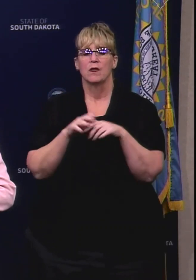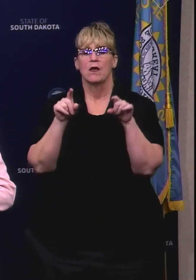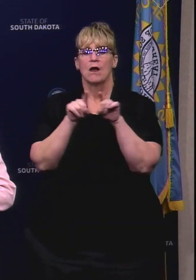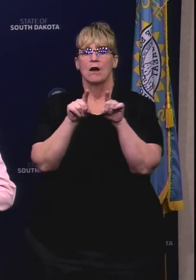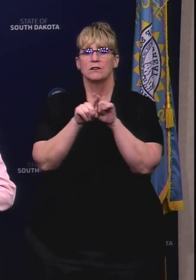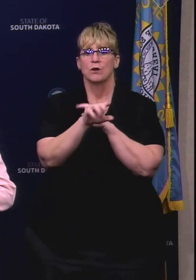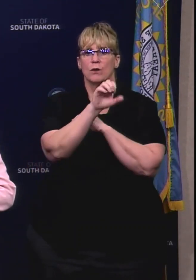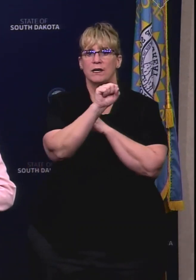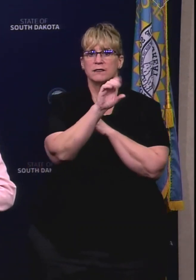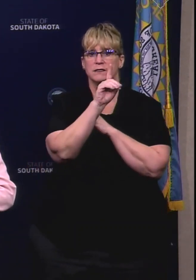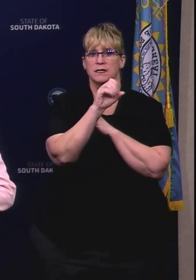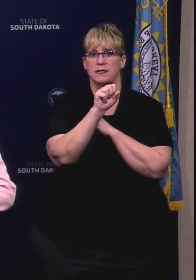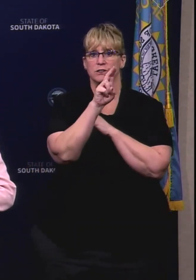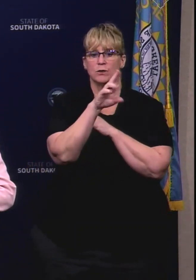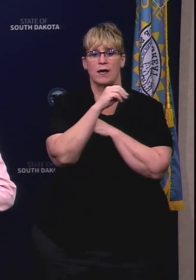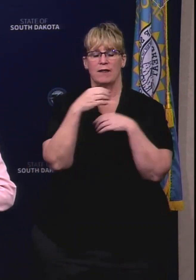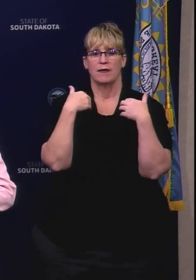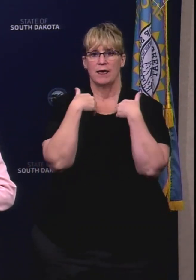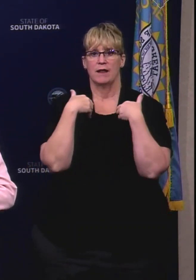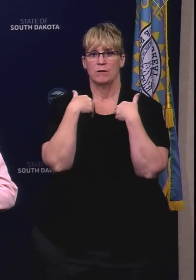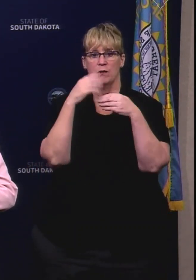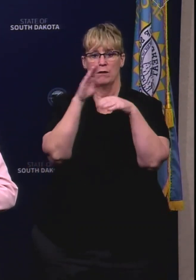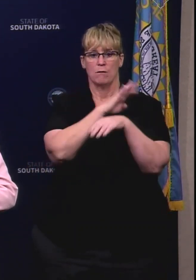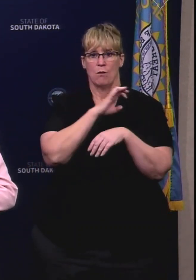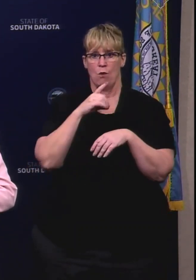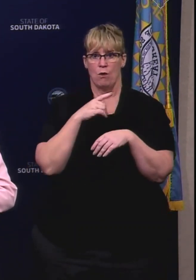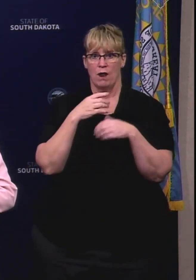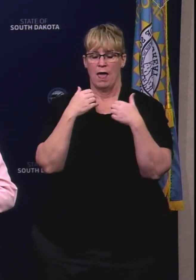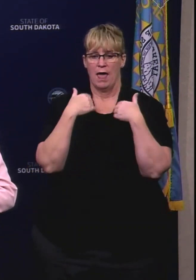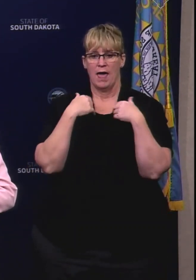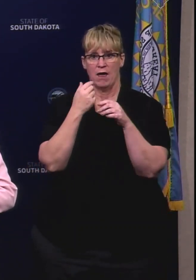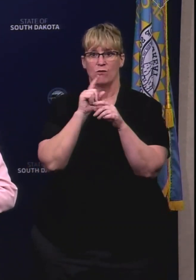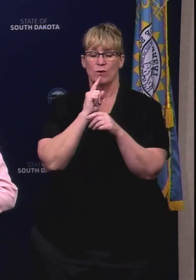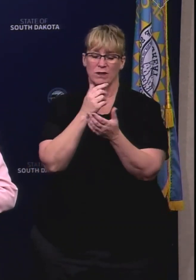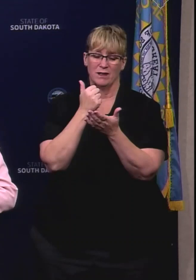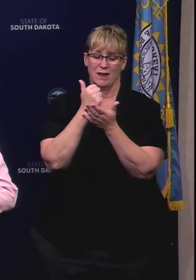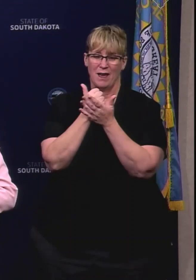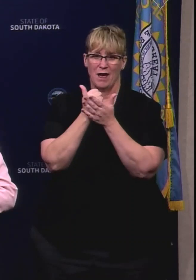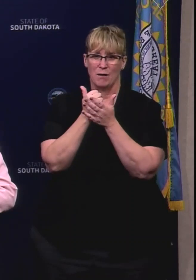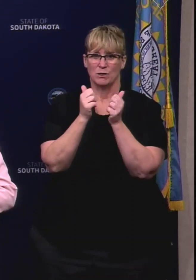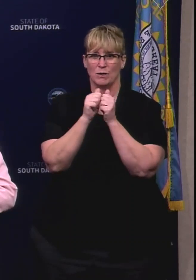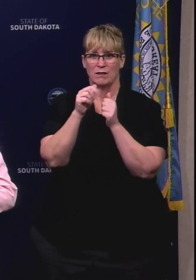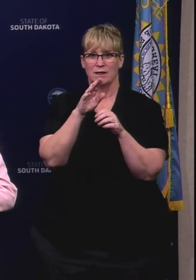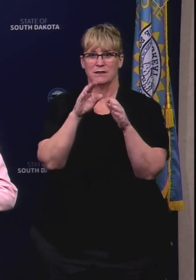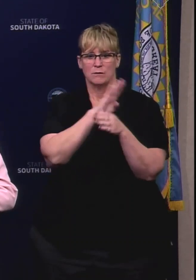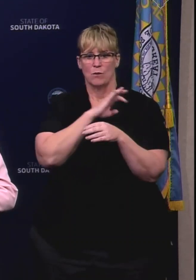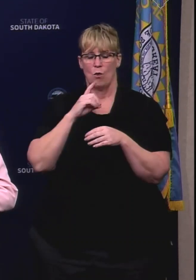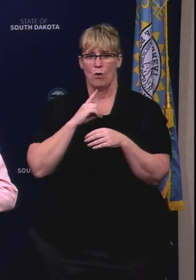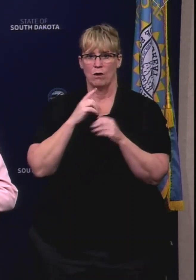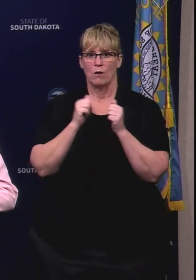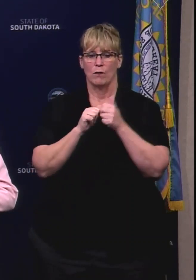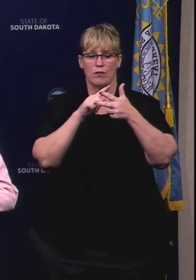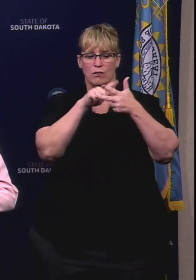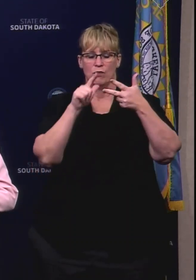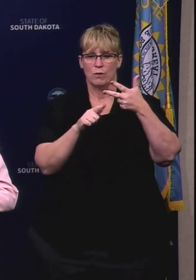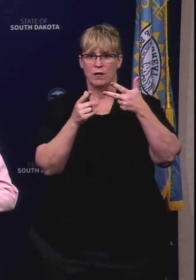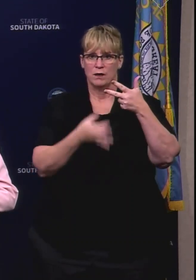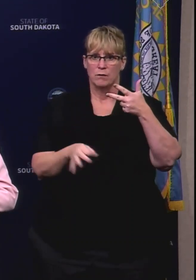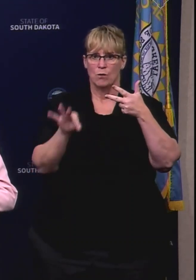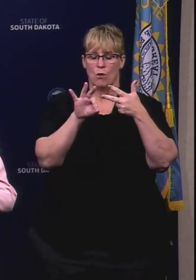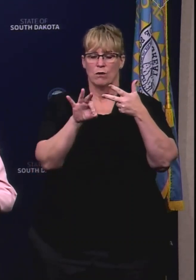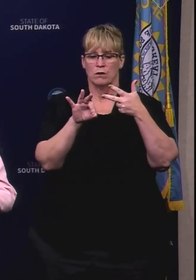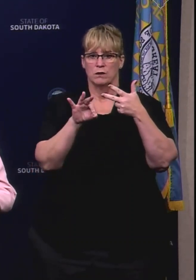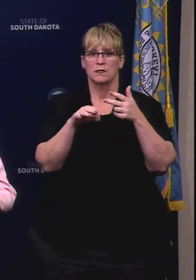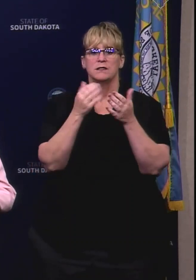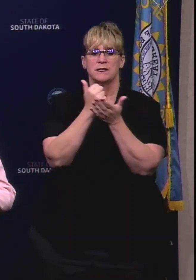State University and Animal Industry Board have led our efforts to have teams available in 3 key areas to